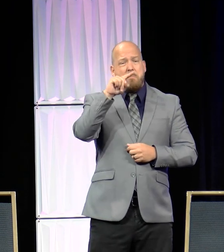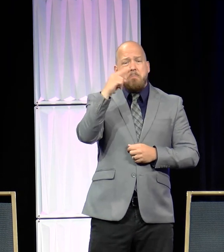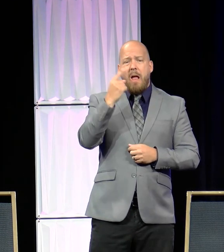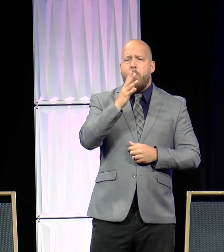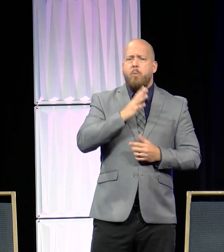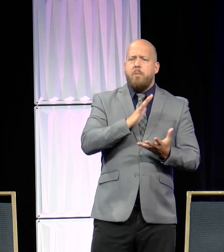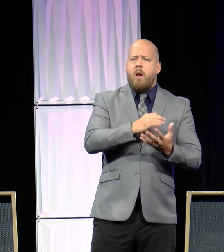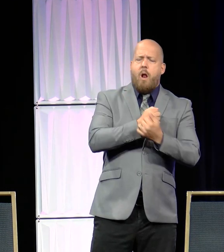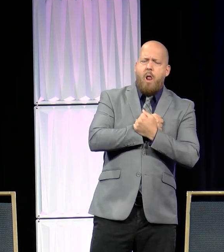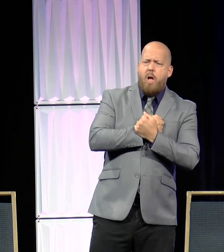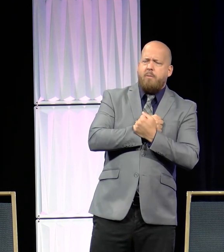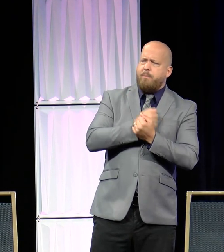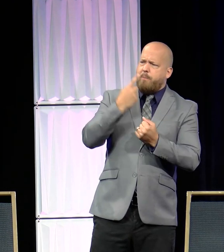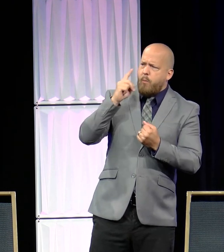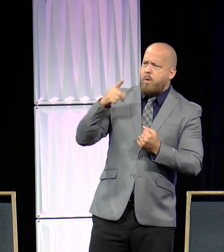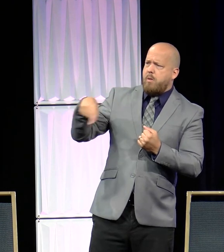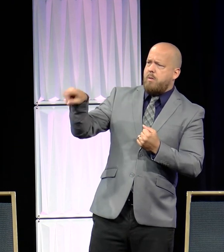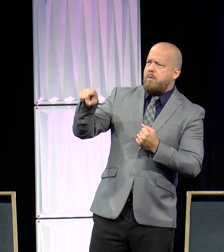You know,